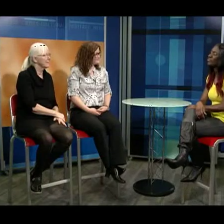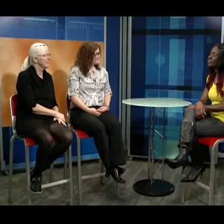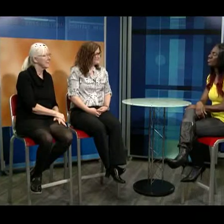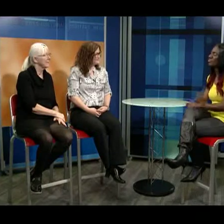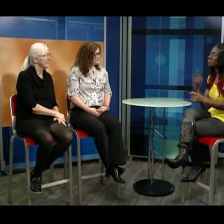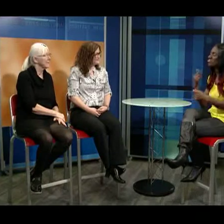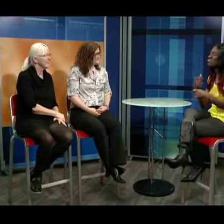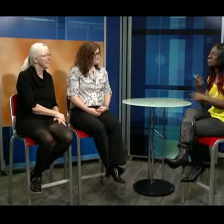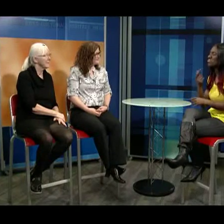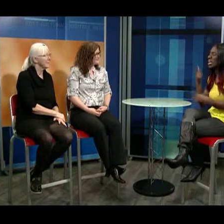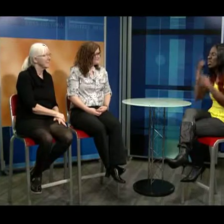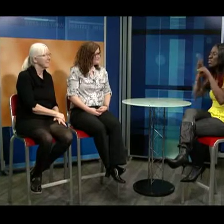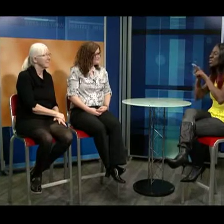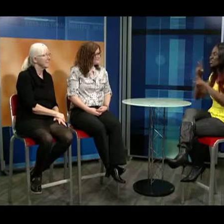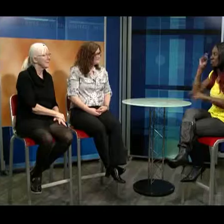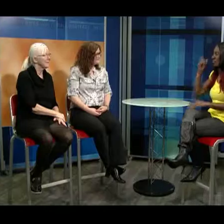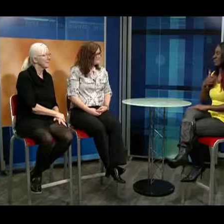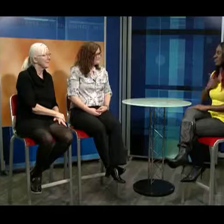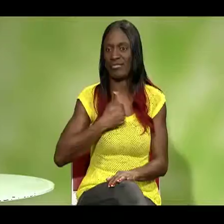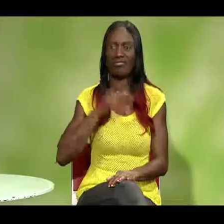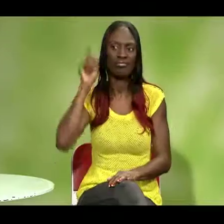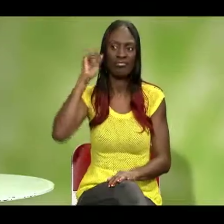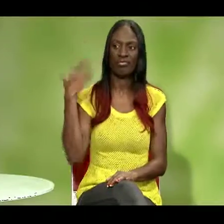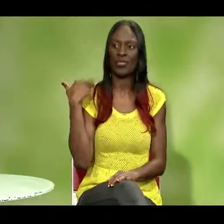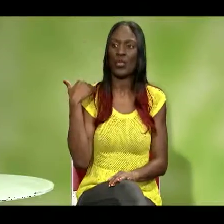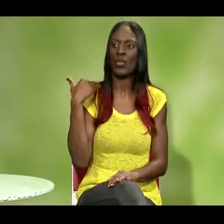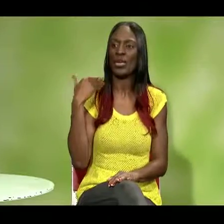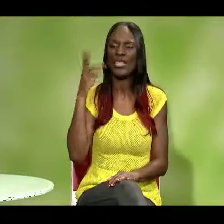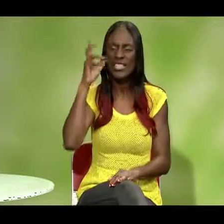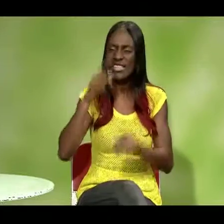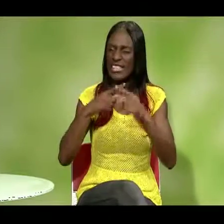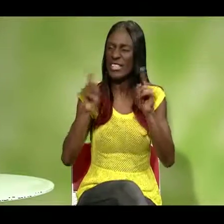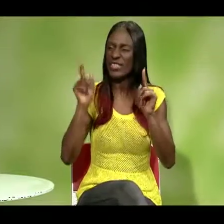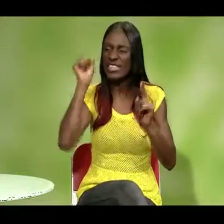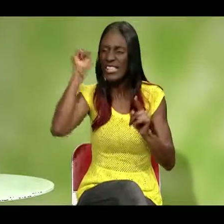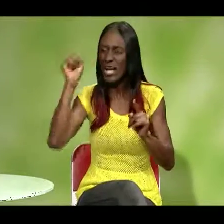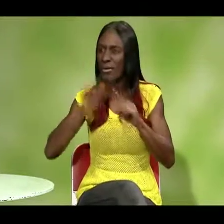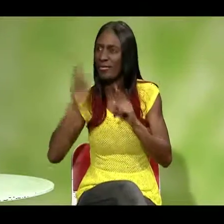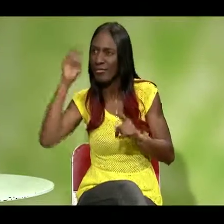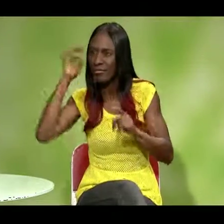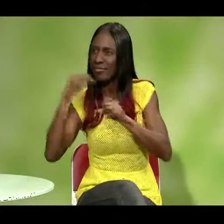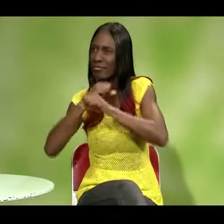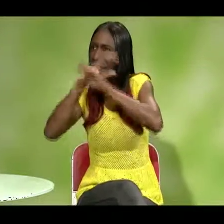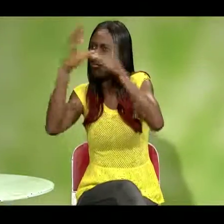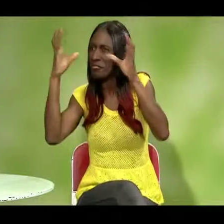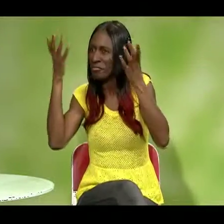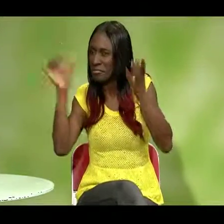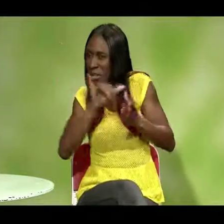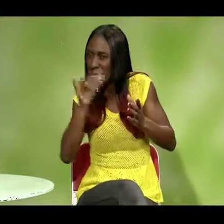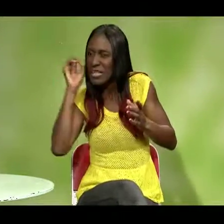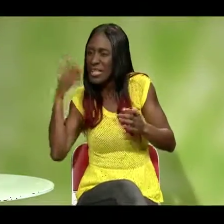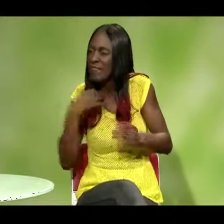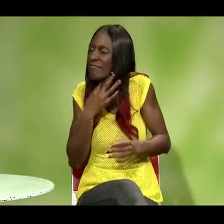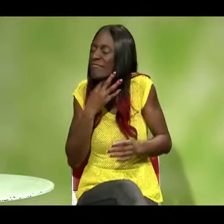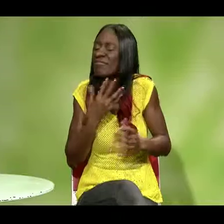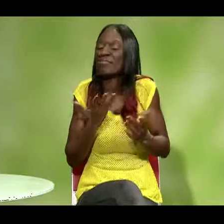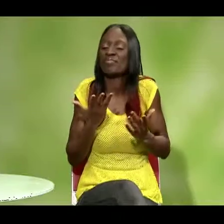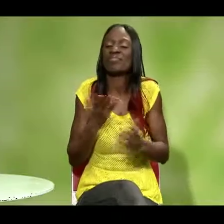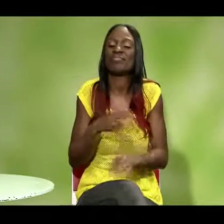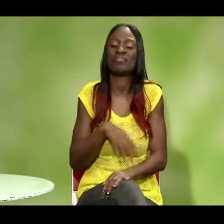Right. I agree. Well, I used to wear hearing aids. I know it is quite a different sound. And from what I